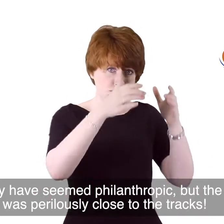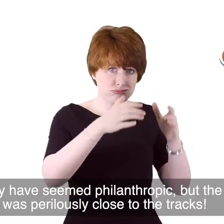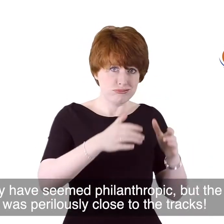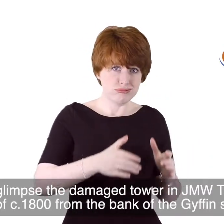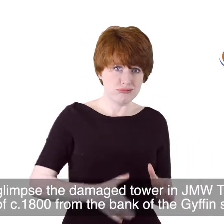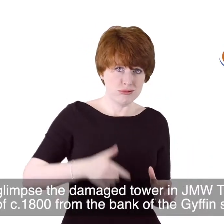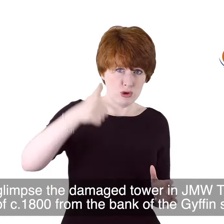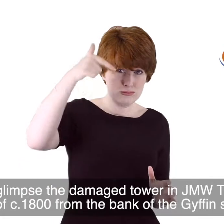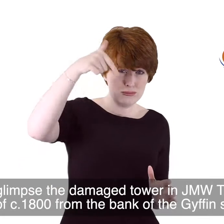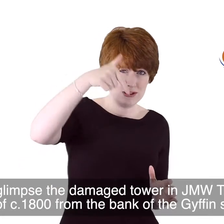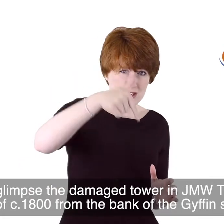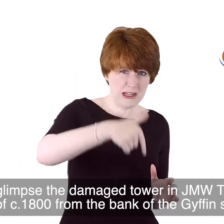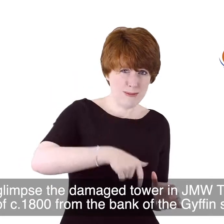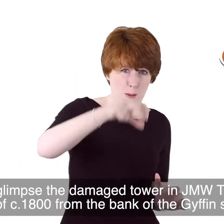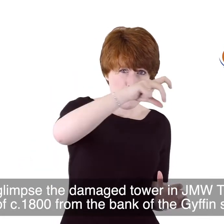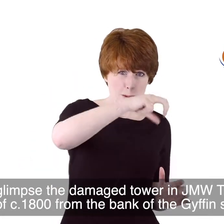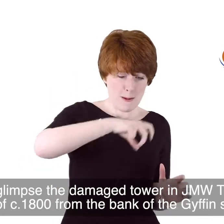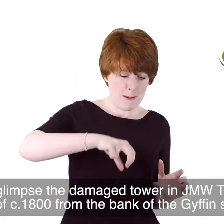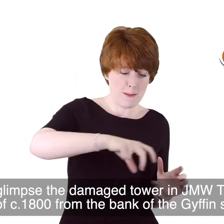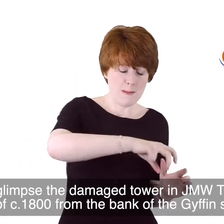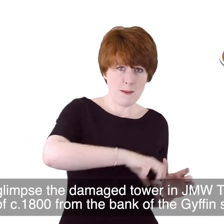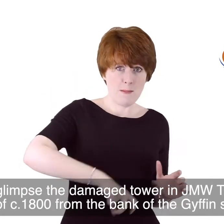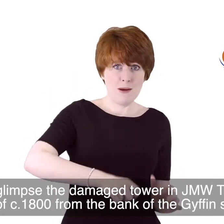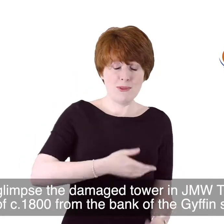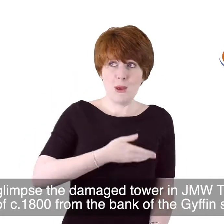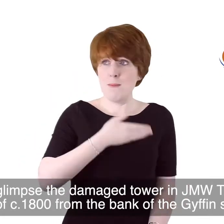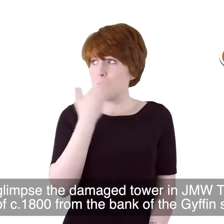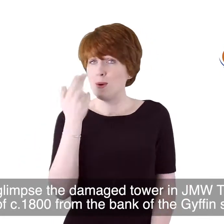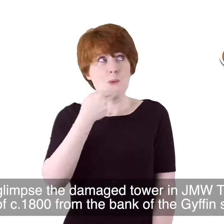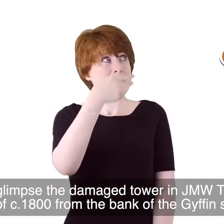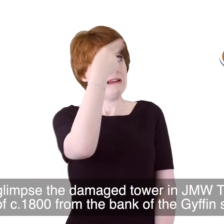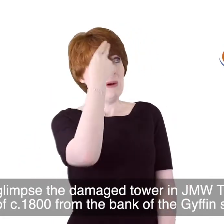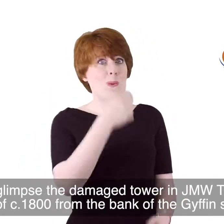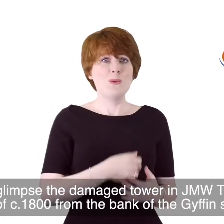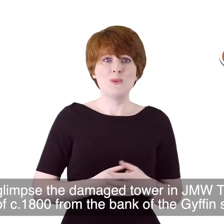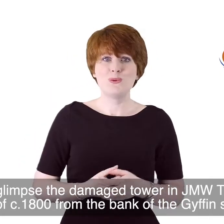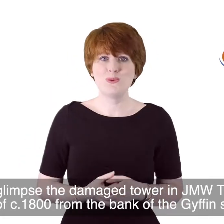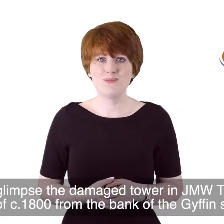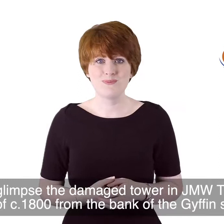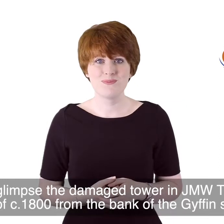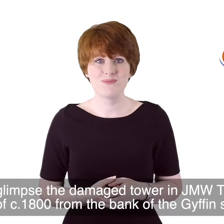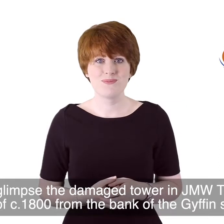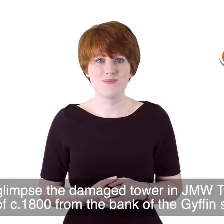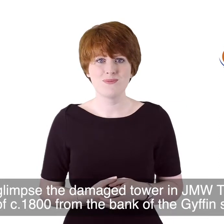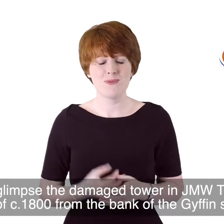You can glimpse the damaged tower in J.M.W. Turner's painting of 1800 from the bank of the Guffin